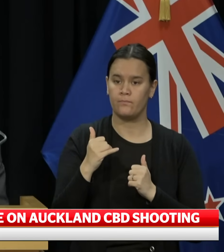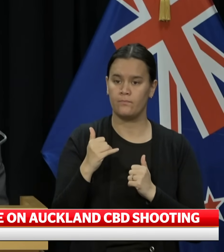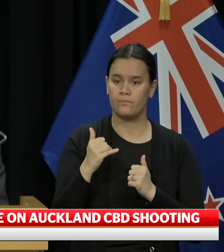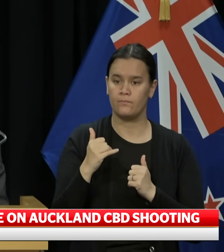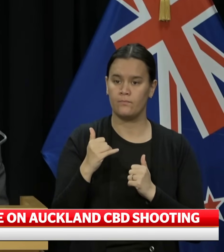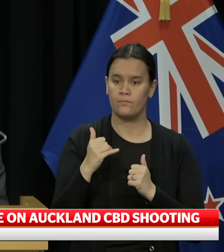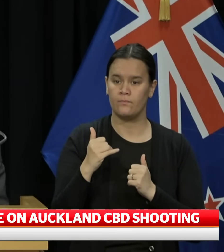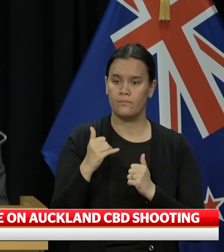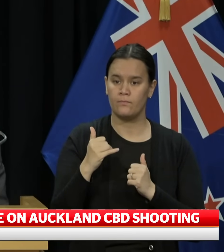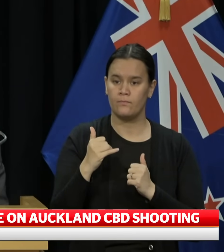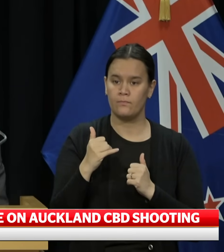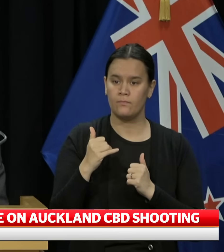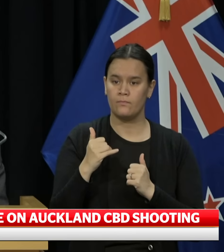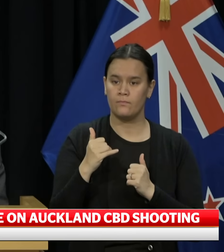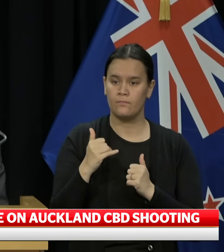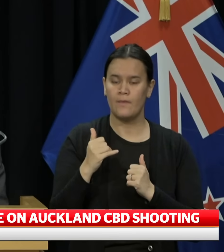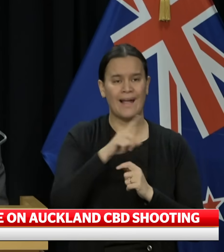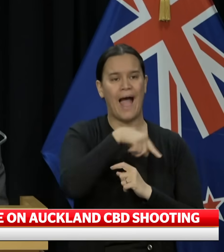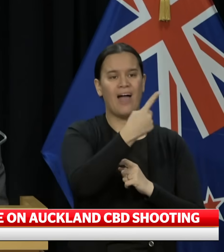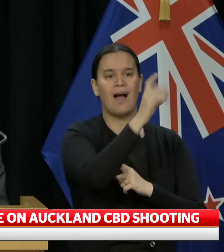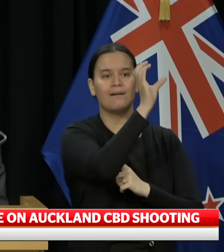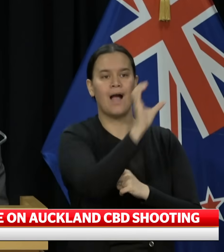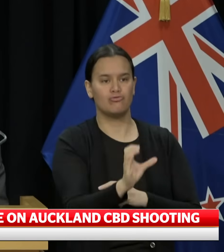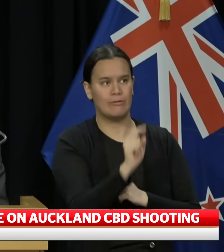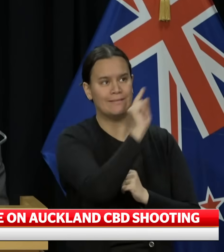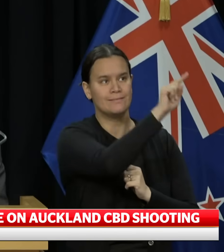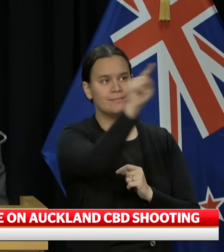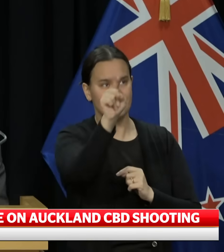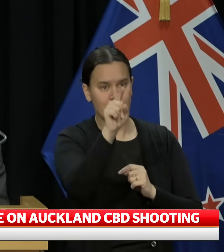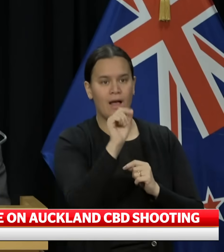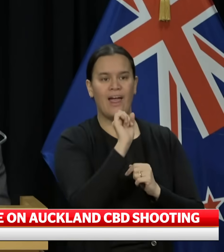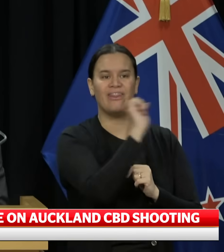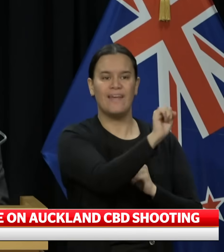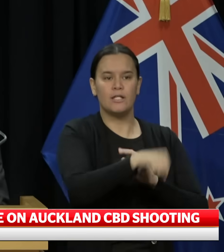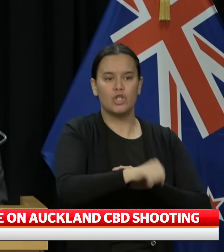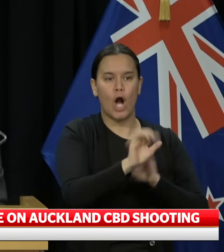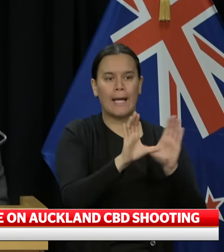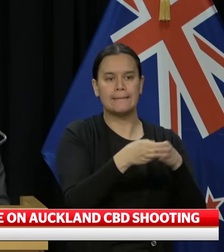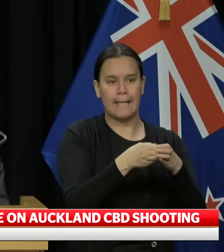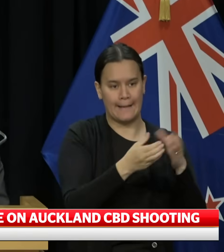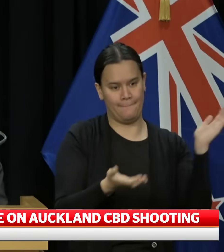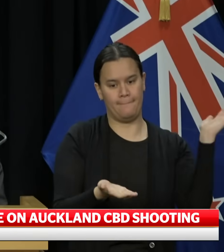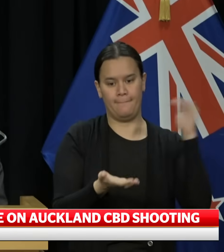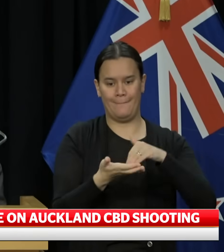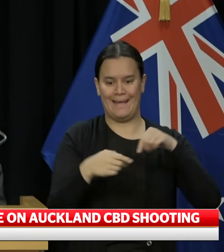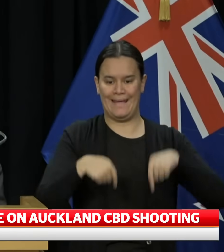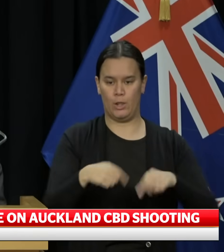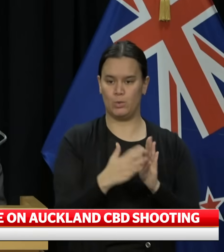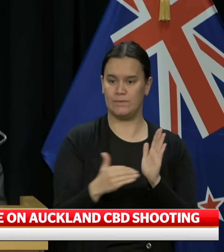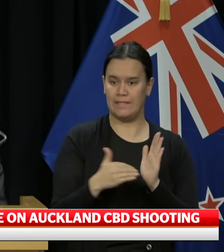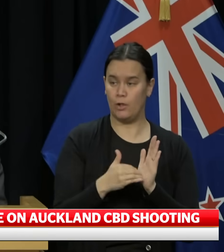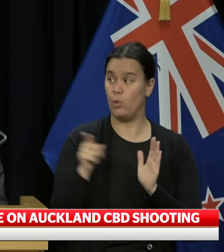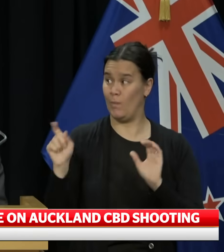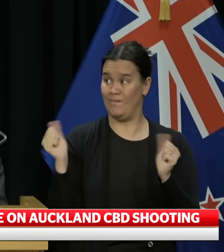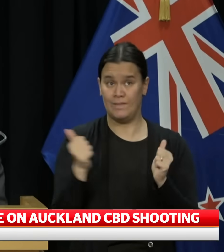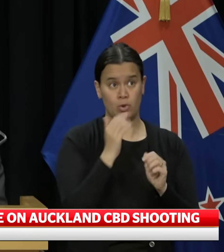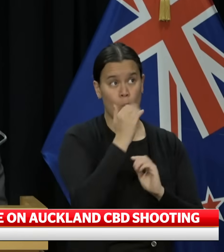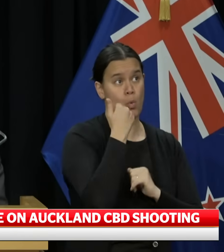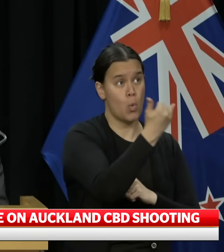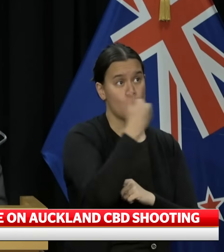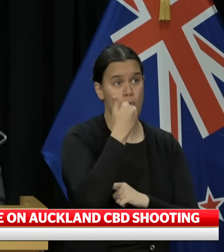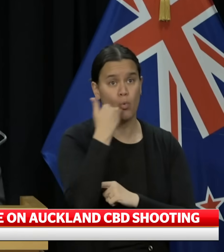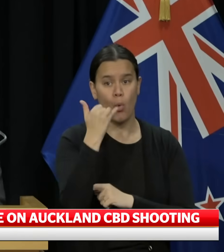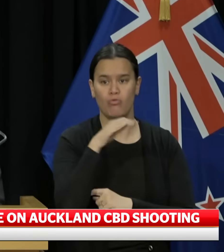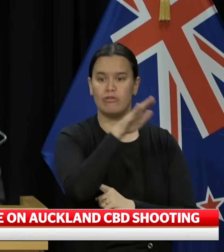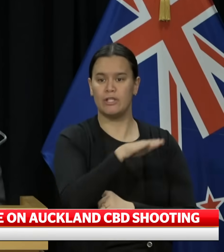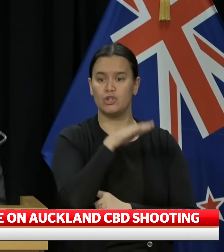and reassure with some of the countries that have got teams here? Yeah, the whole New Zealand diplomatic apparatus will obviously be sharing information